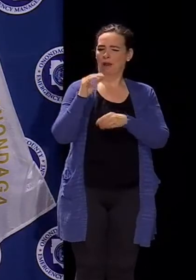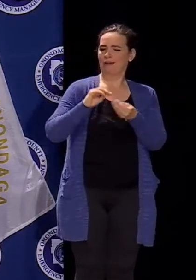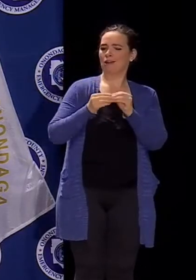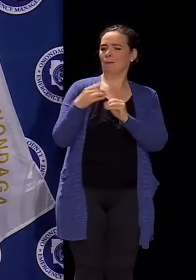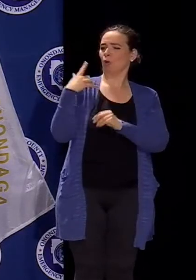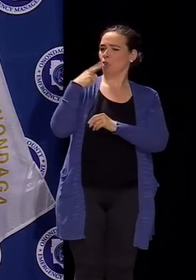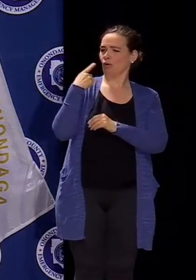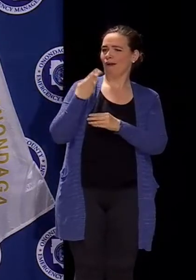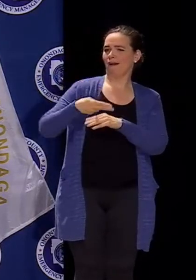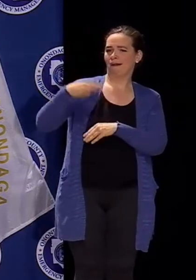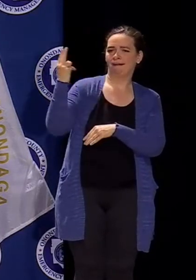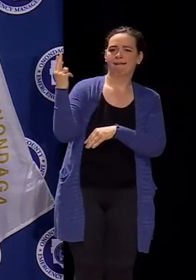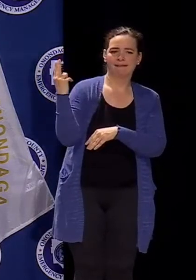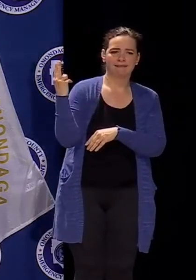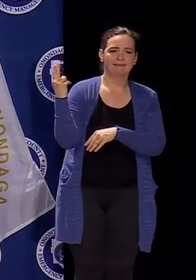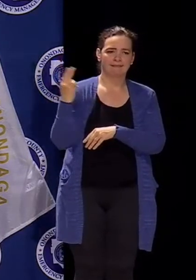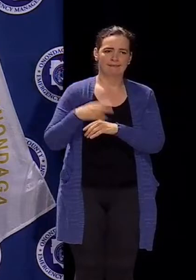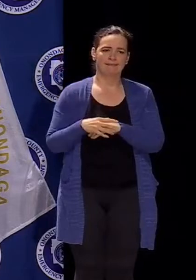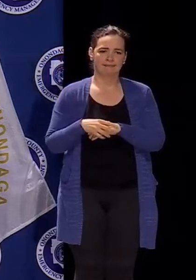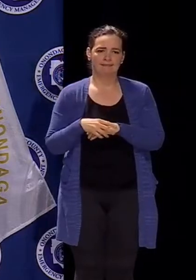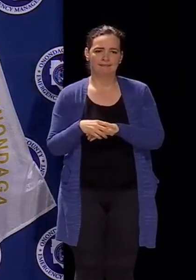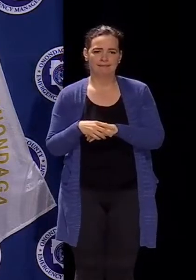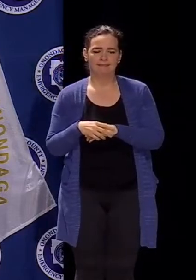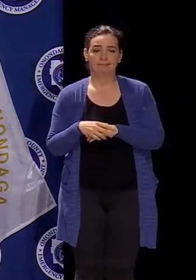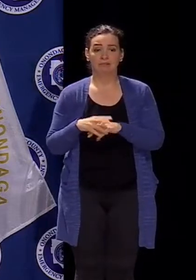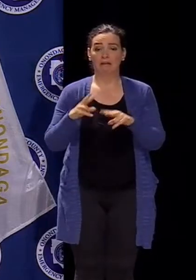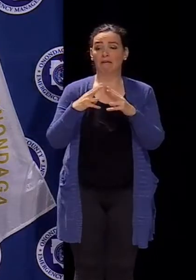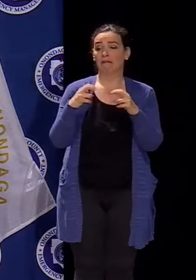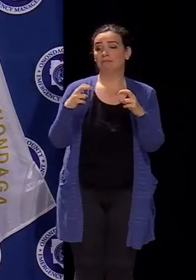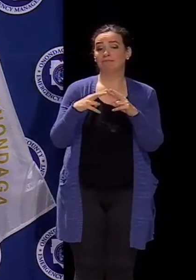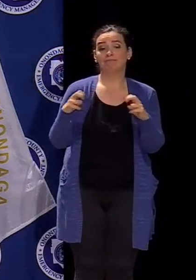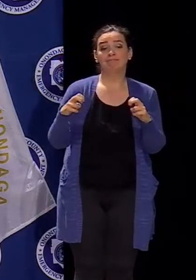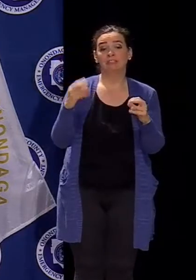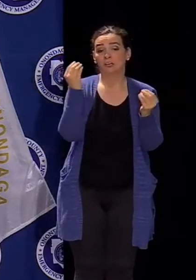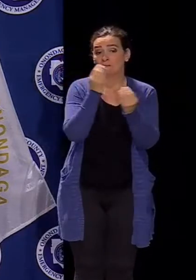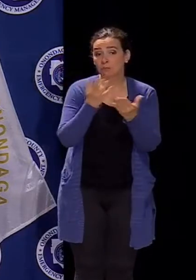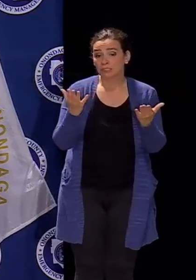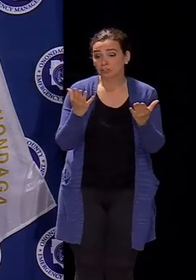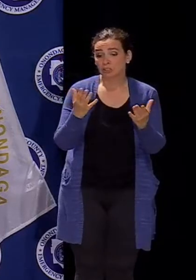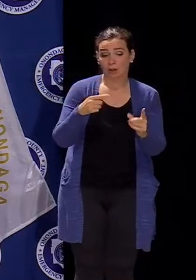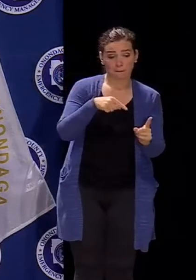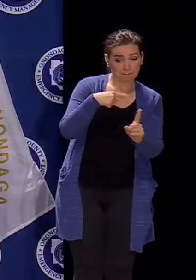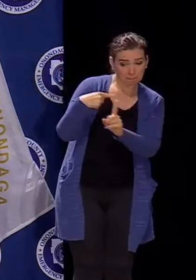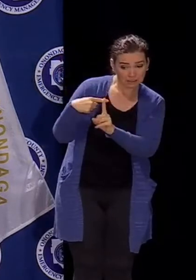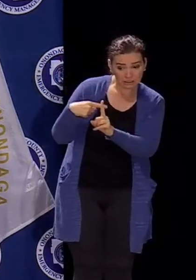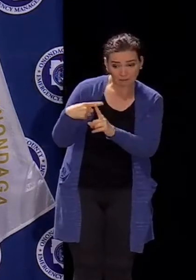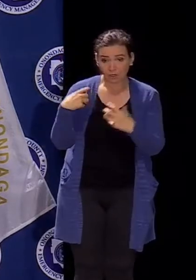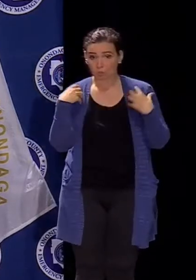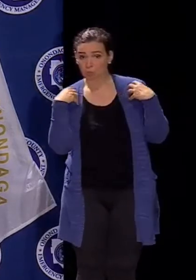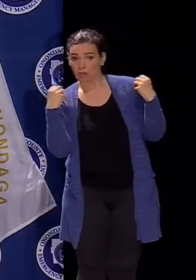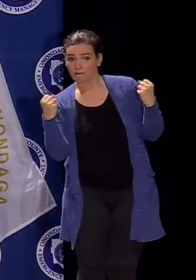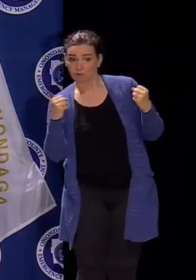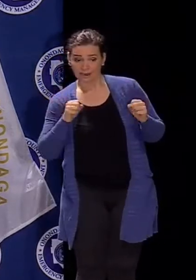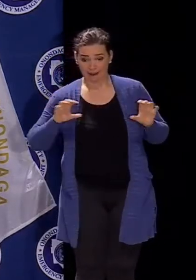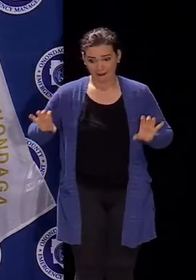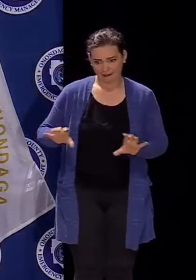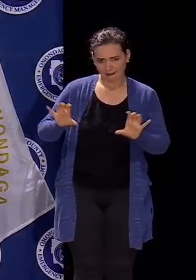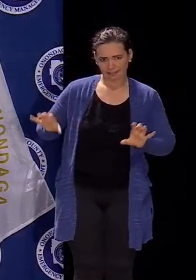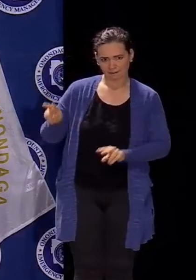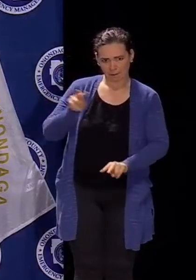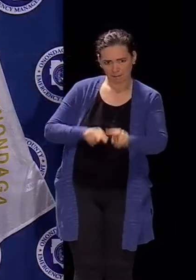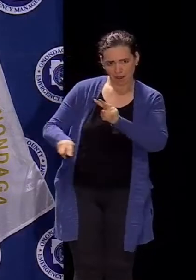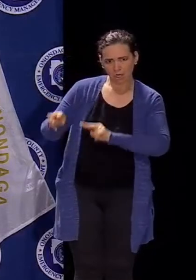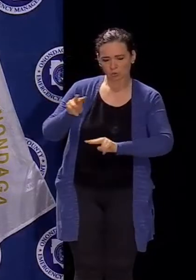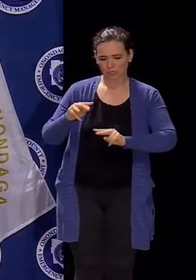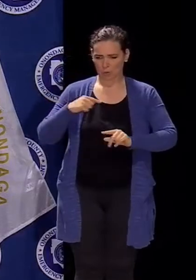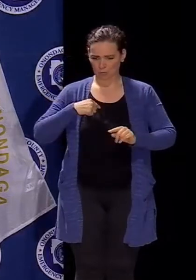think when you look at the new cases and you look at the recoveries, the recoveries and actives are now pretty much on par. It's going to take a while to weed